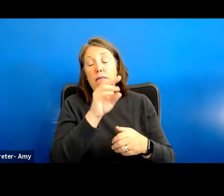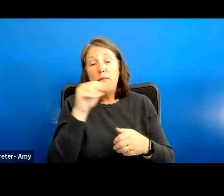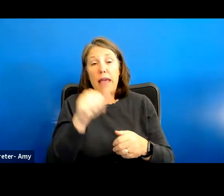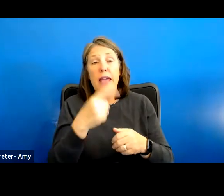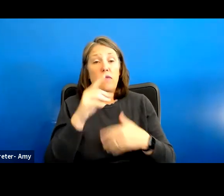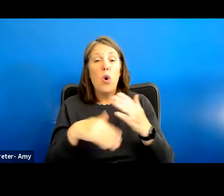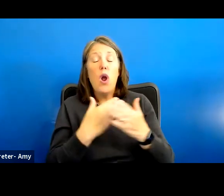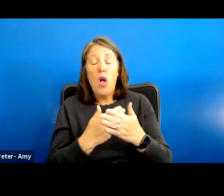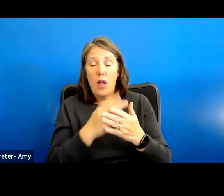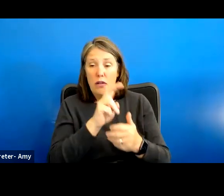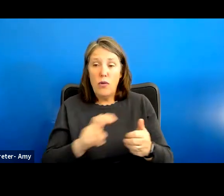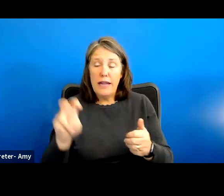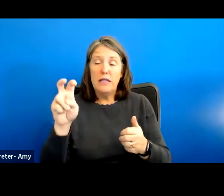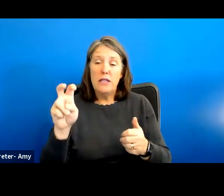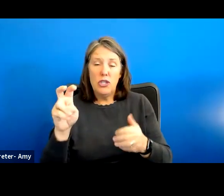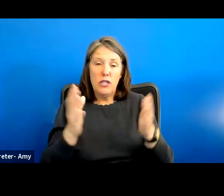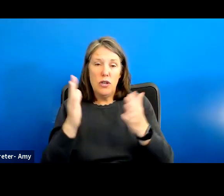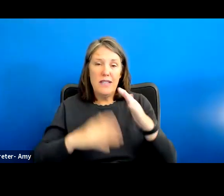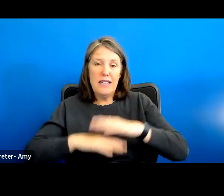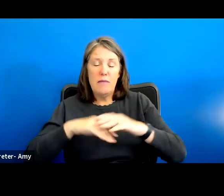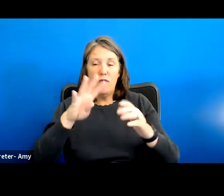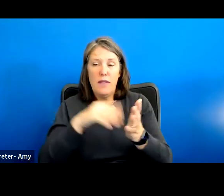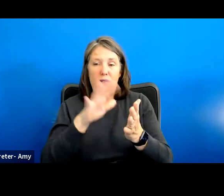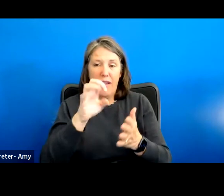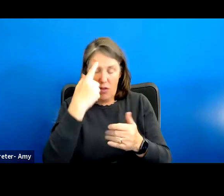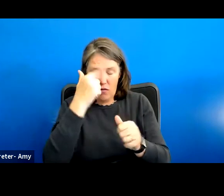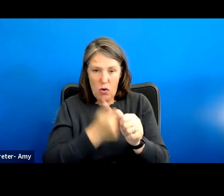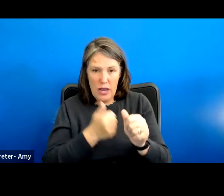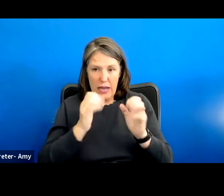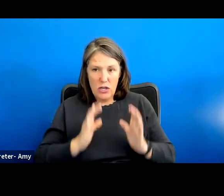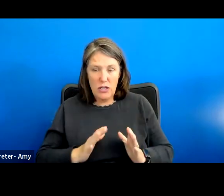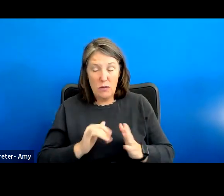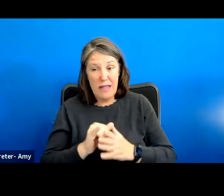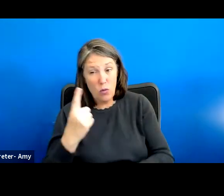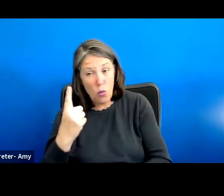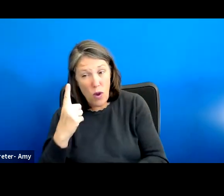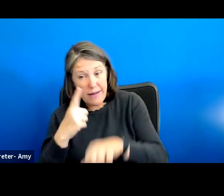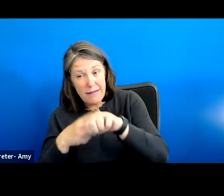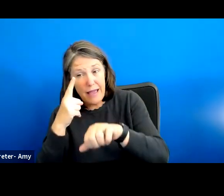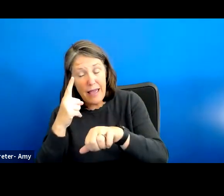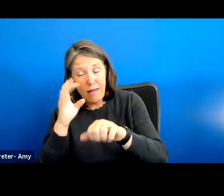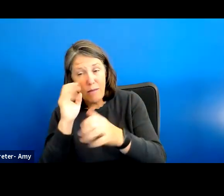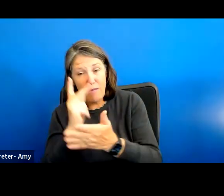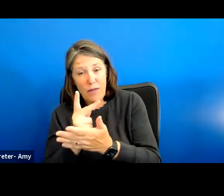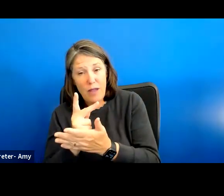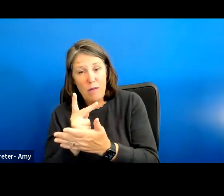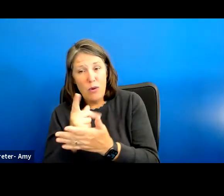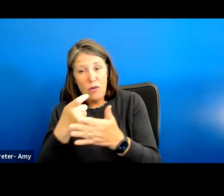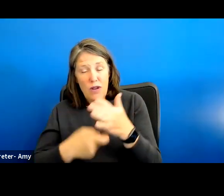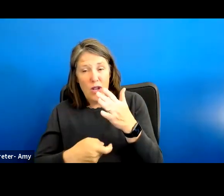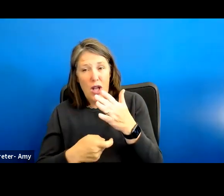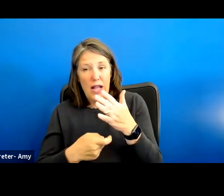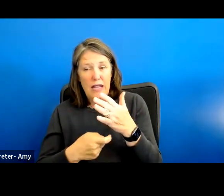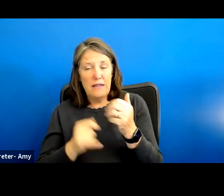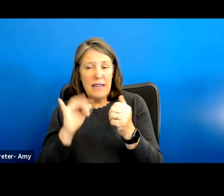expenses up to $4,500 per consumer. That is a one-time approved cost.